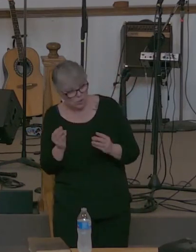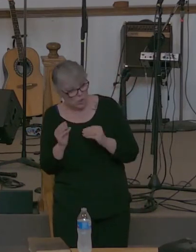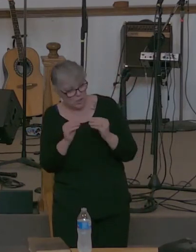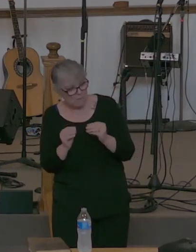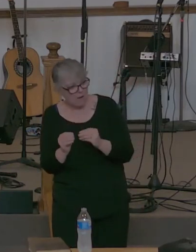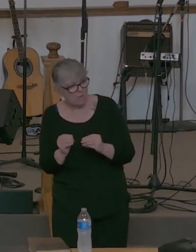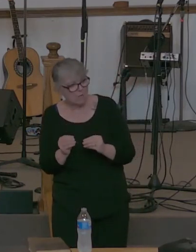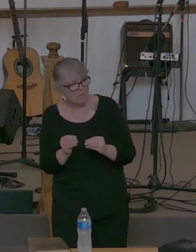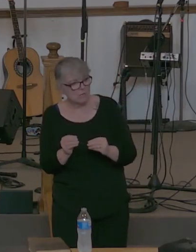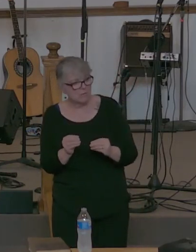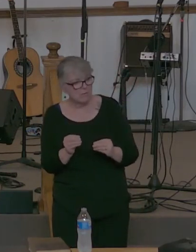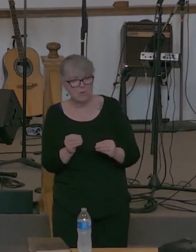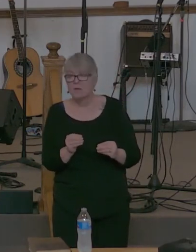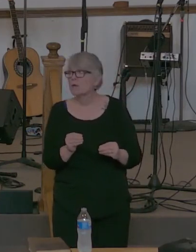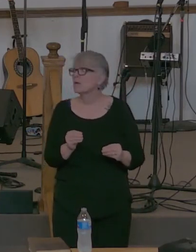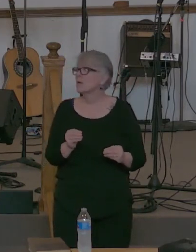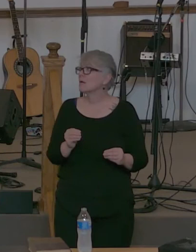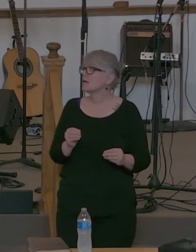and I get this little,